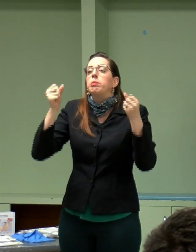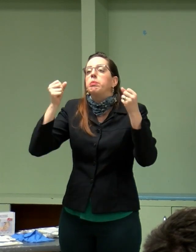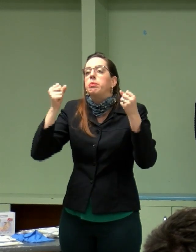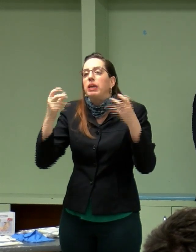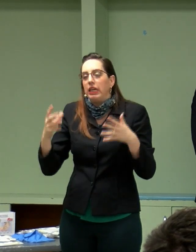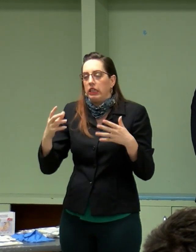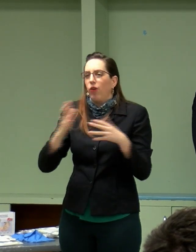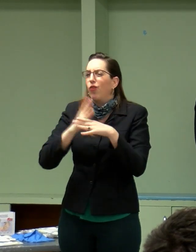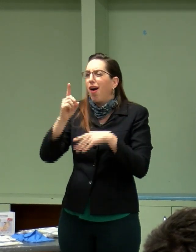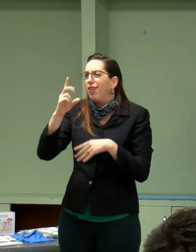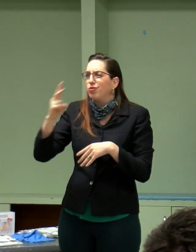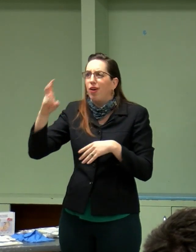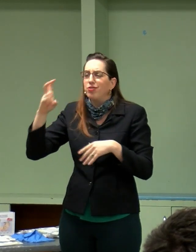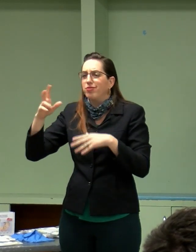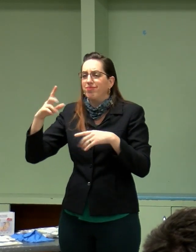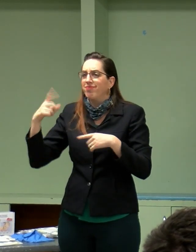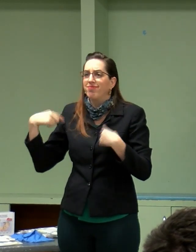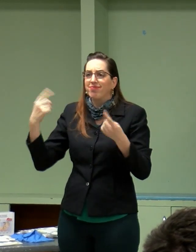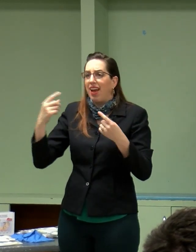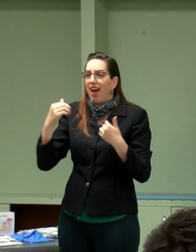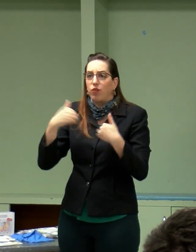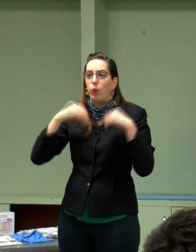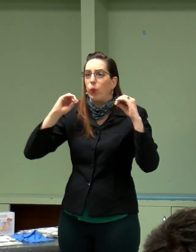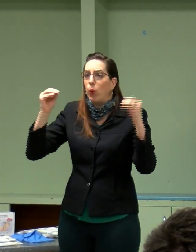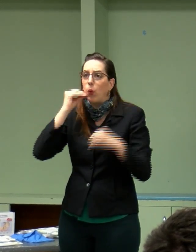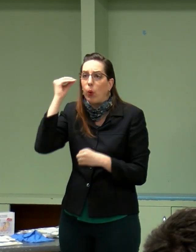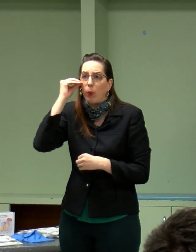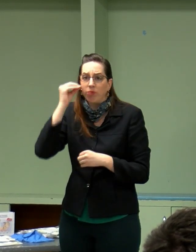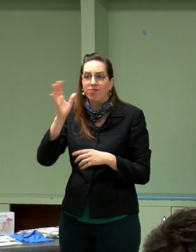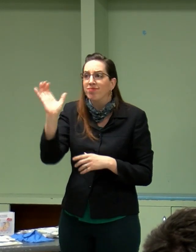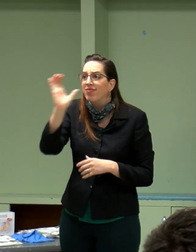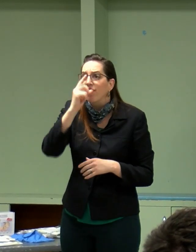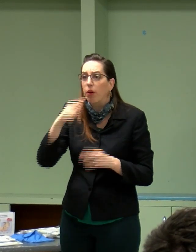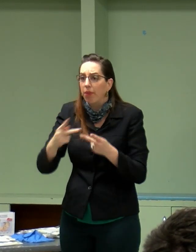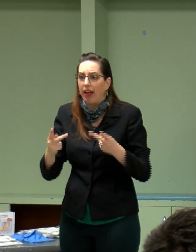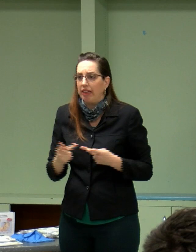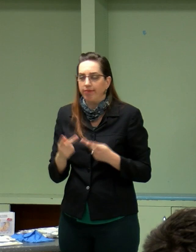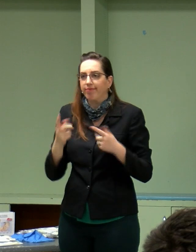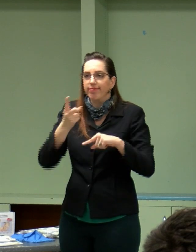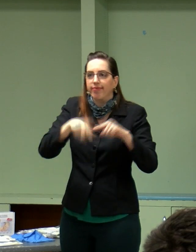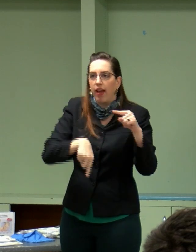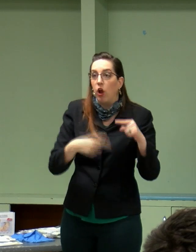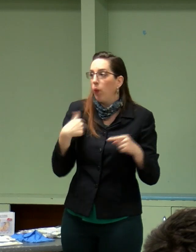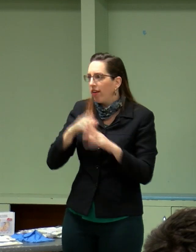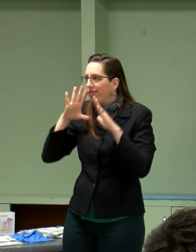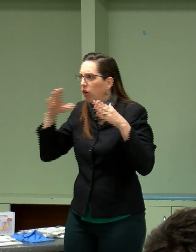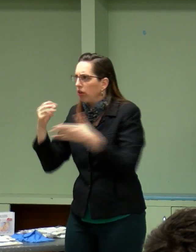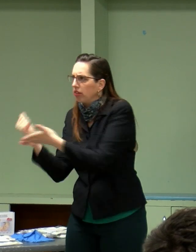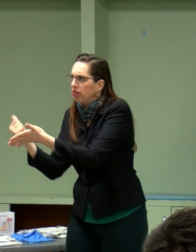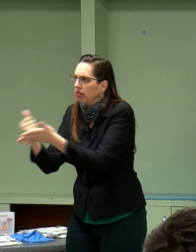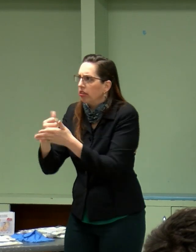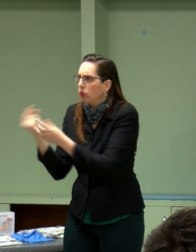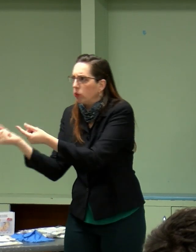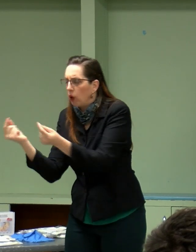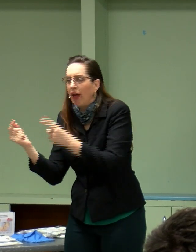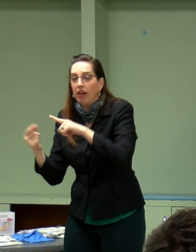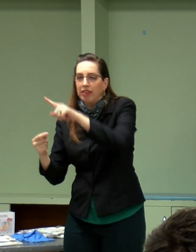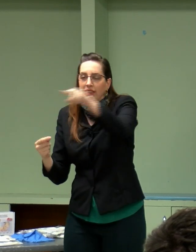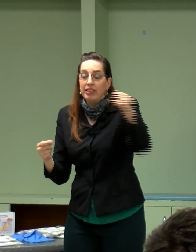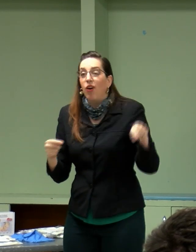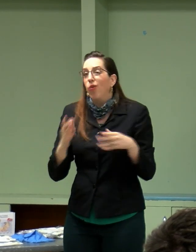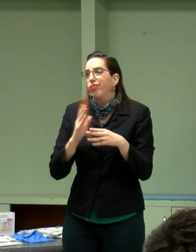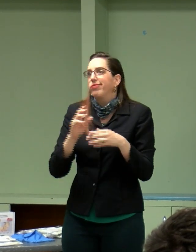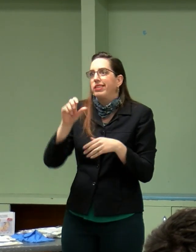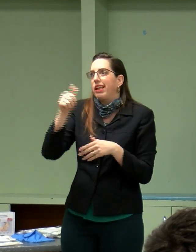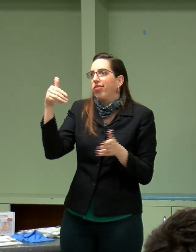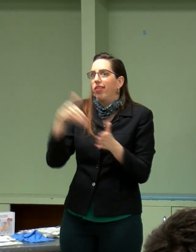housed in the past 2 months because we've been focusing on the emergency response to COVID. Additionally, there's tens of thousands of